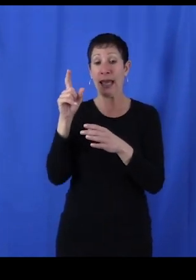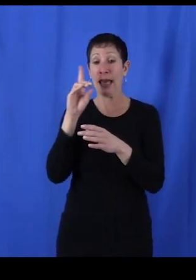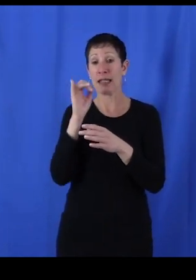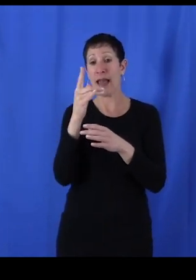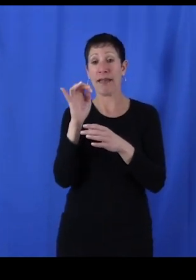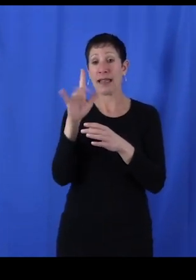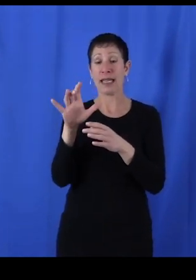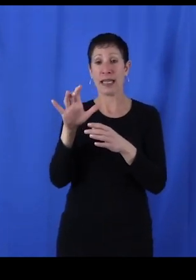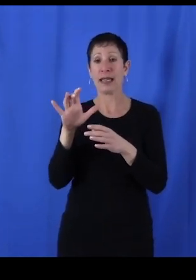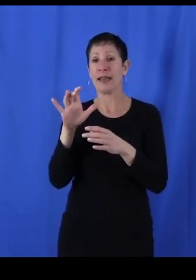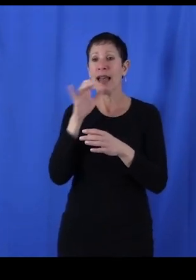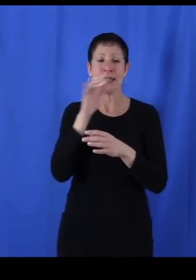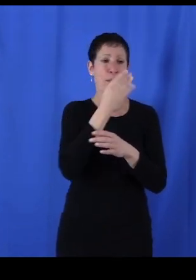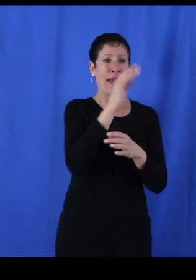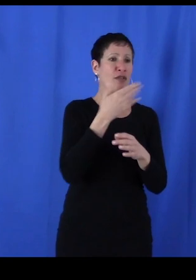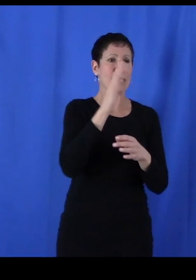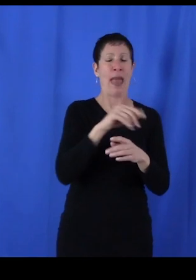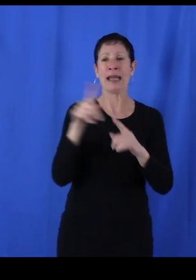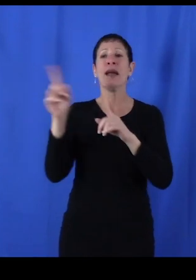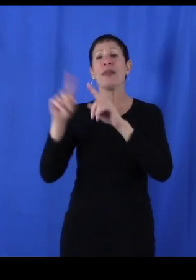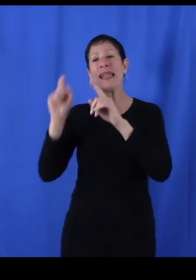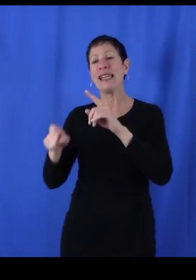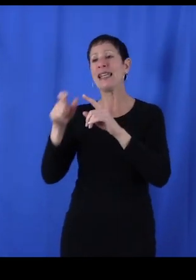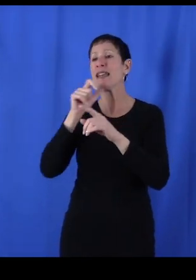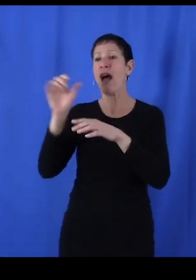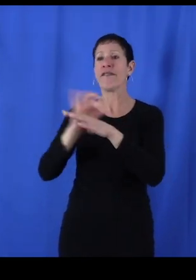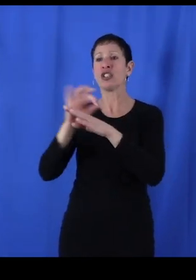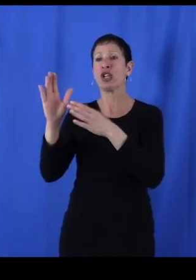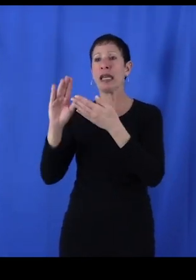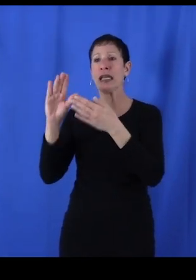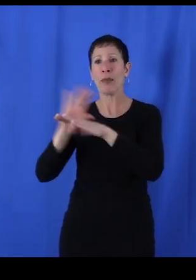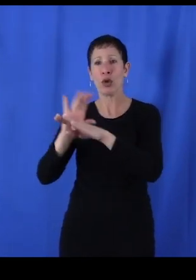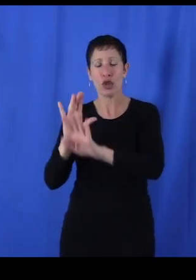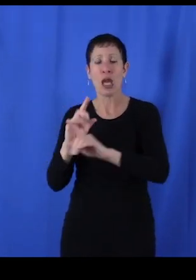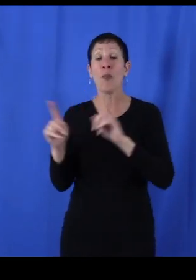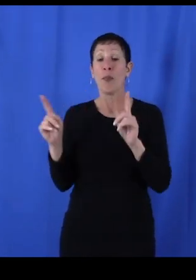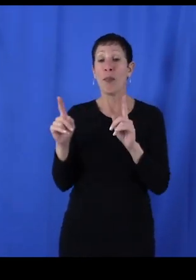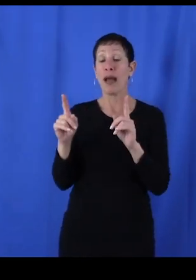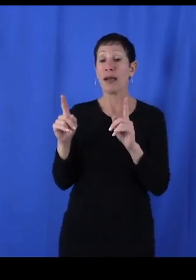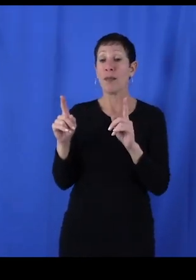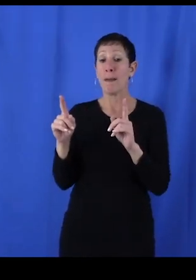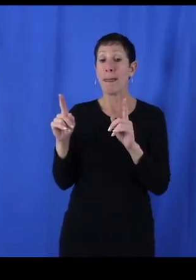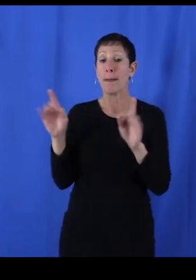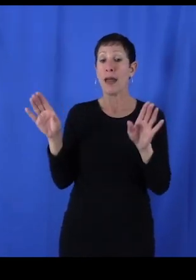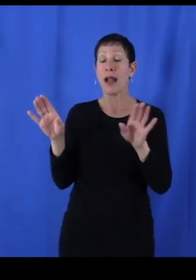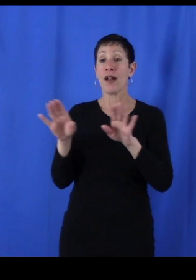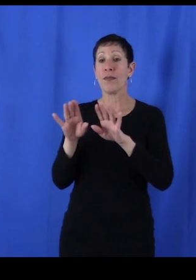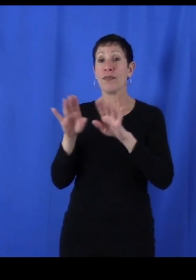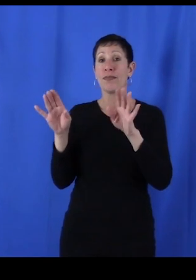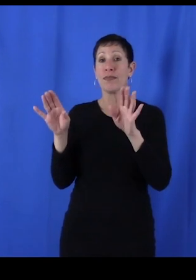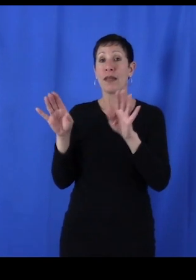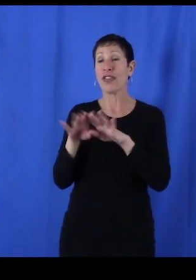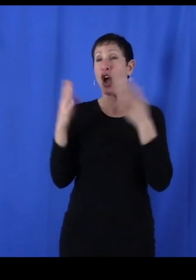had to have these dialectic non-functioning computers, right? But the open harbor people I'm most excited by